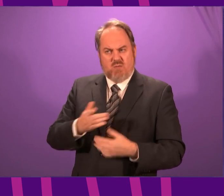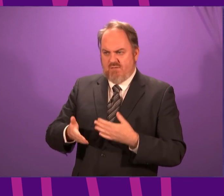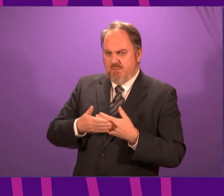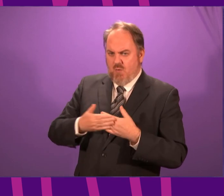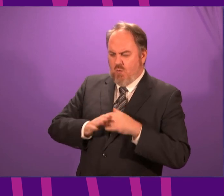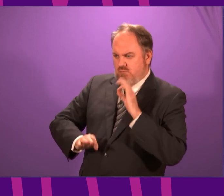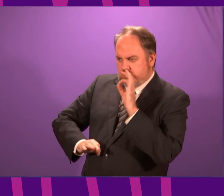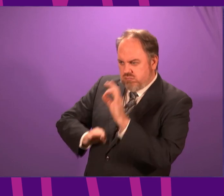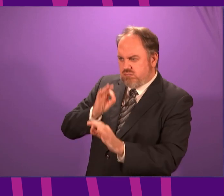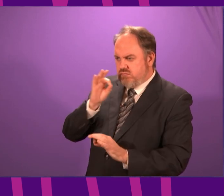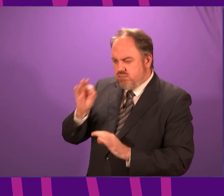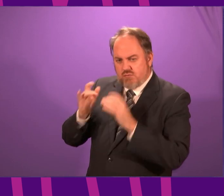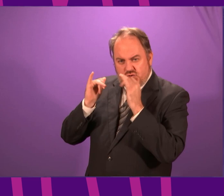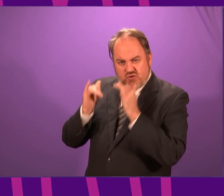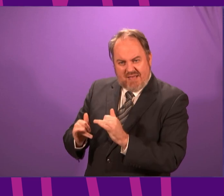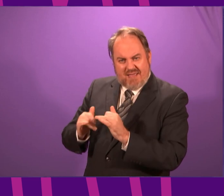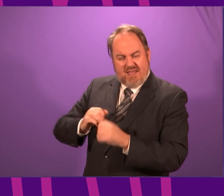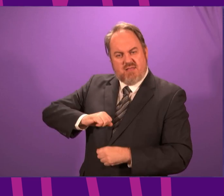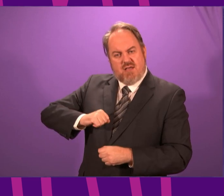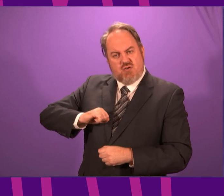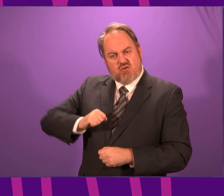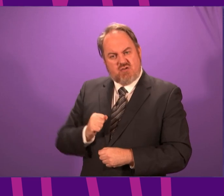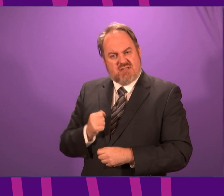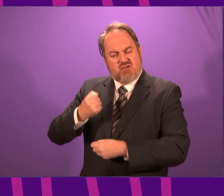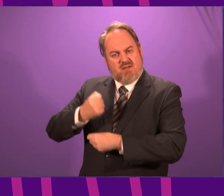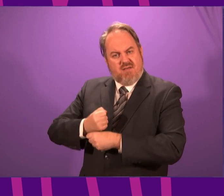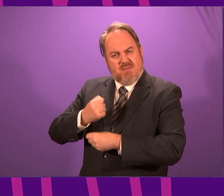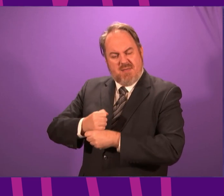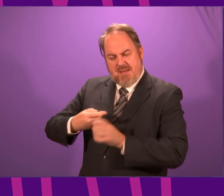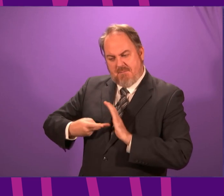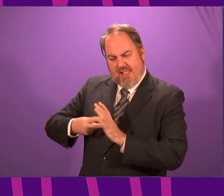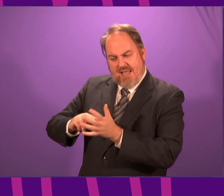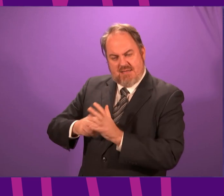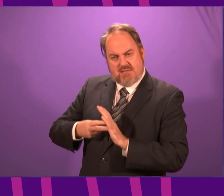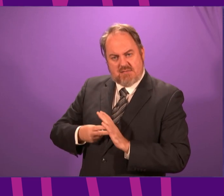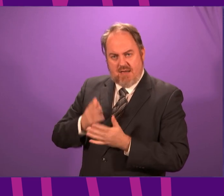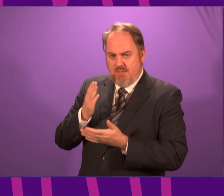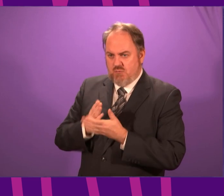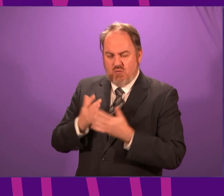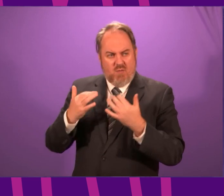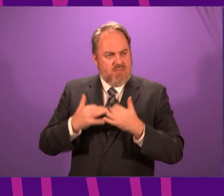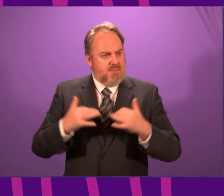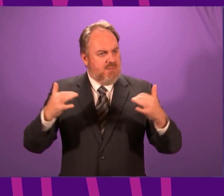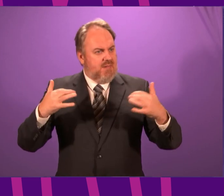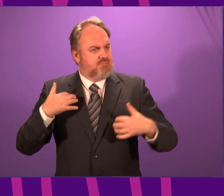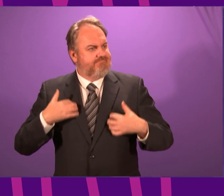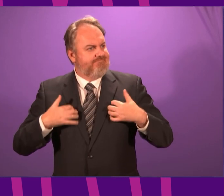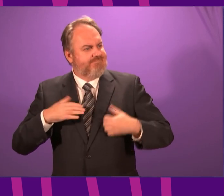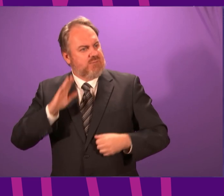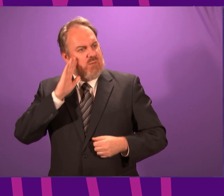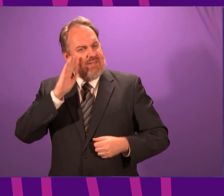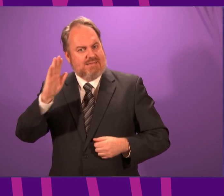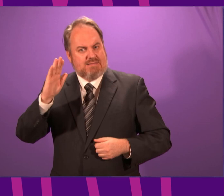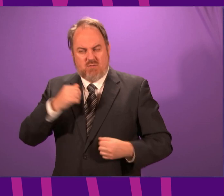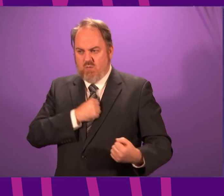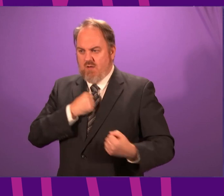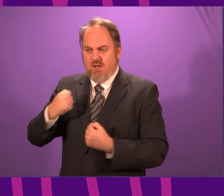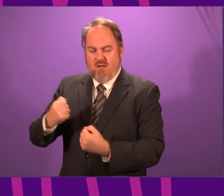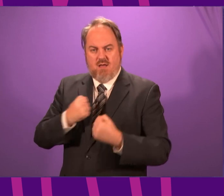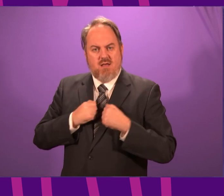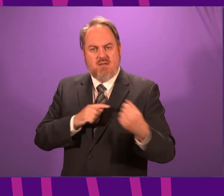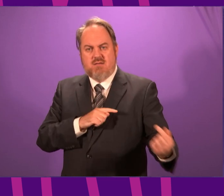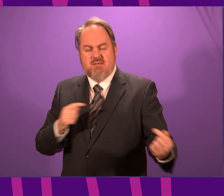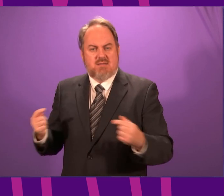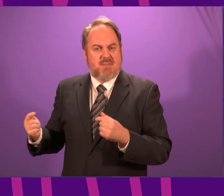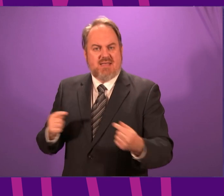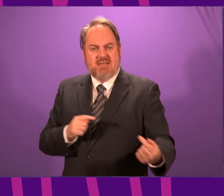Scottish Government's intentions. And that's something that I think will be very warmly welcomed by the public at large, never mind in this Parliament, for exactly the reasons